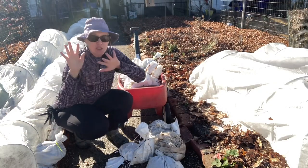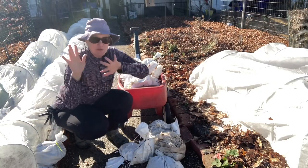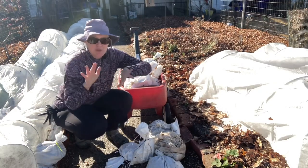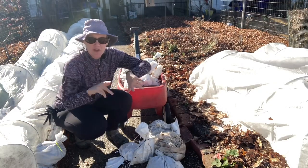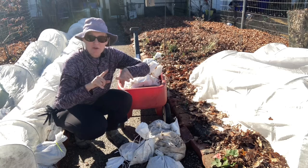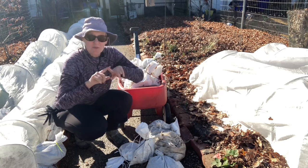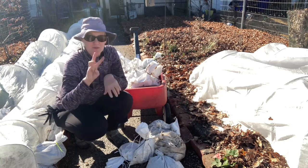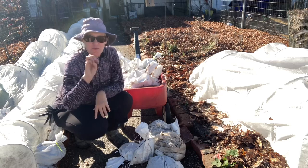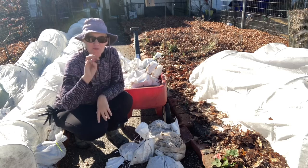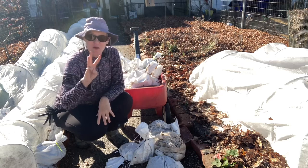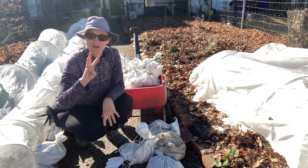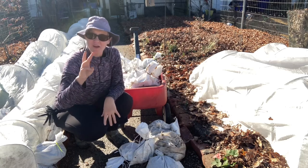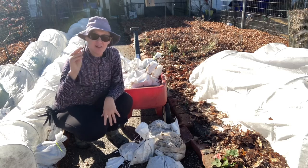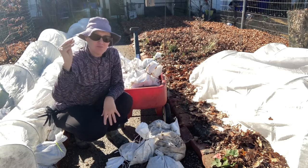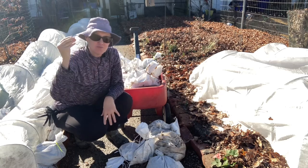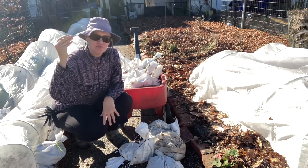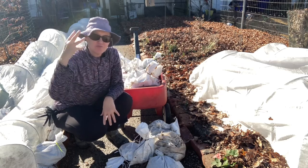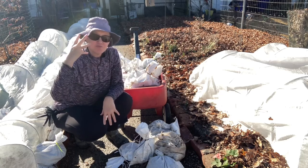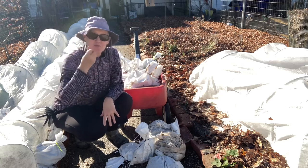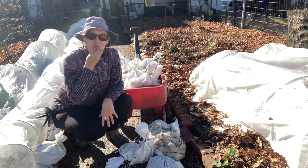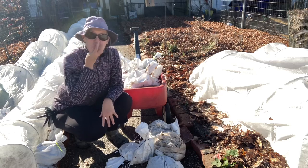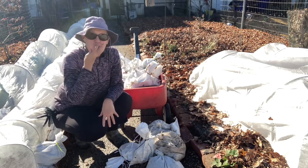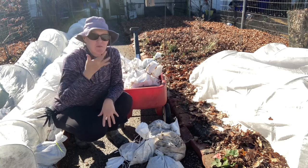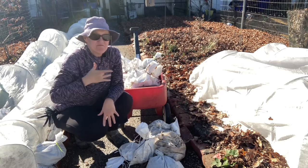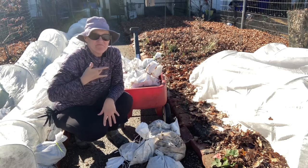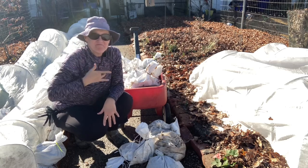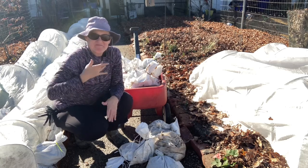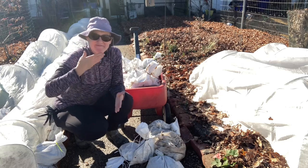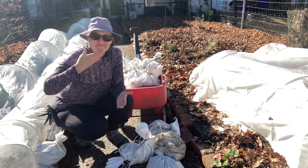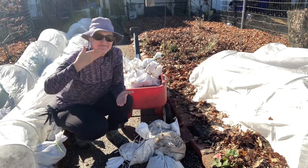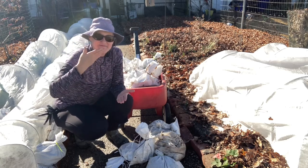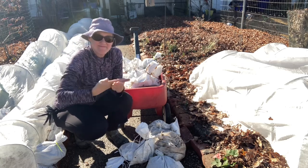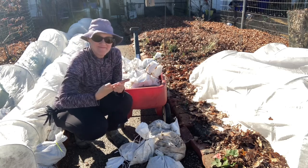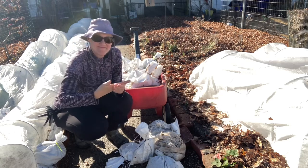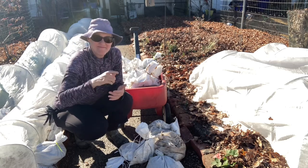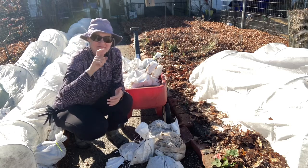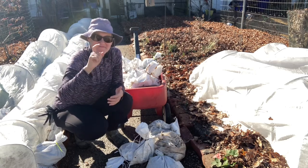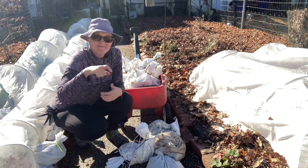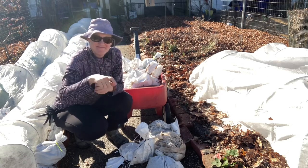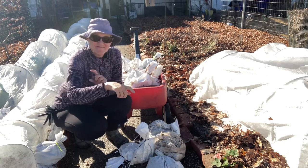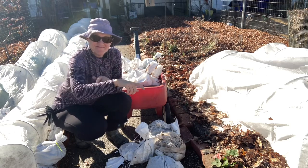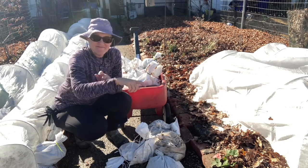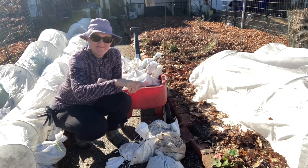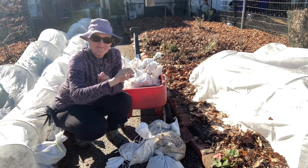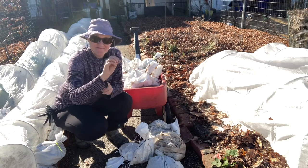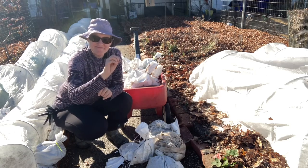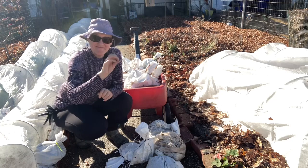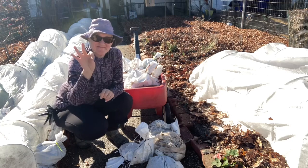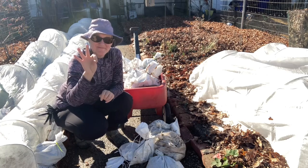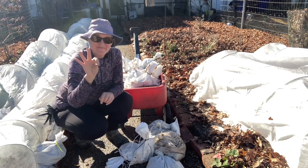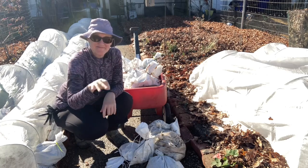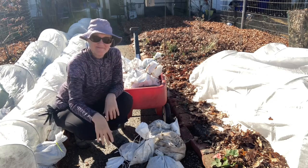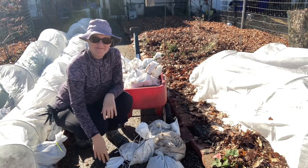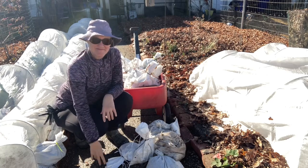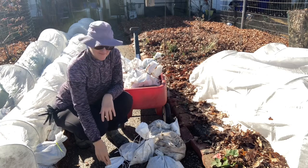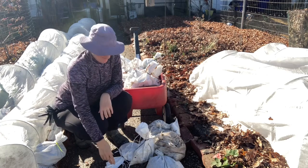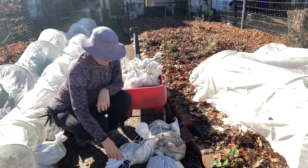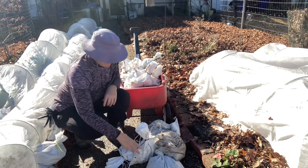Now, I've enjoyed the snow, but wow, this sun has that warm feeling. It's just great. But I'm going to have to take off